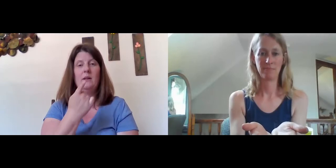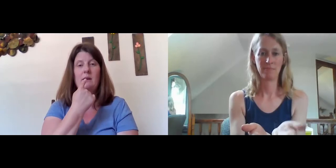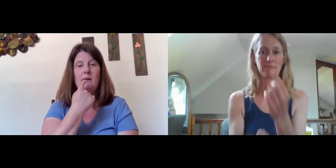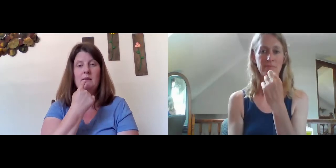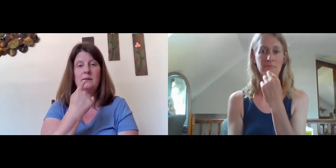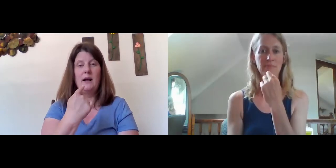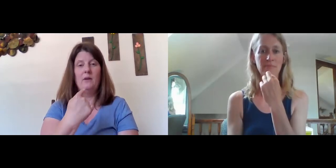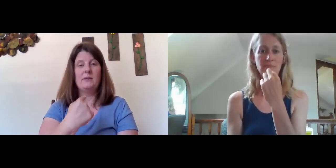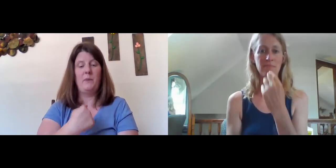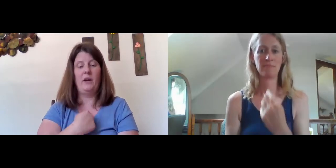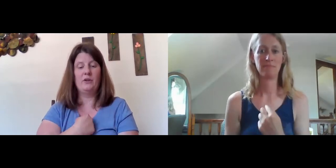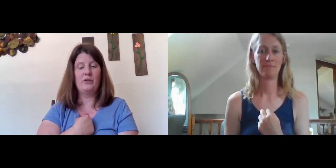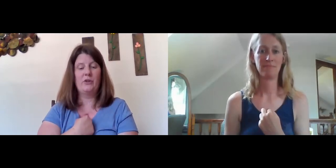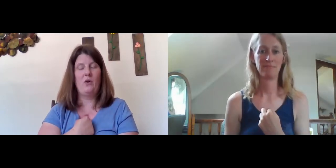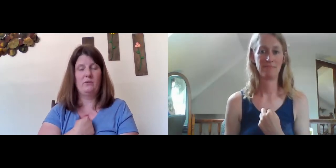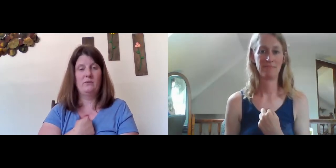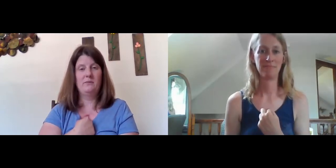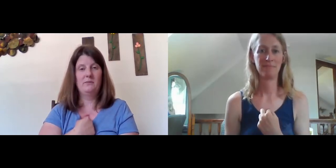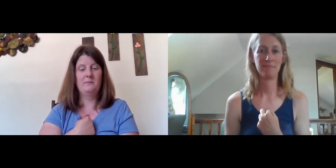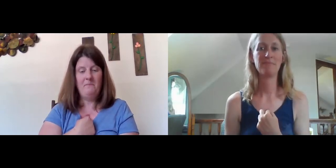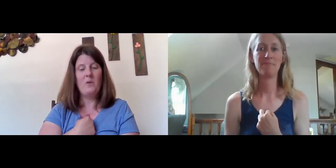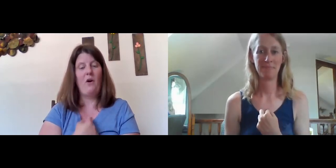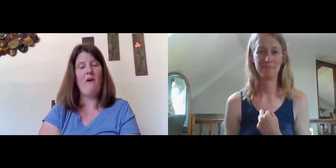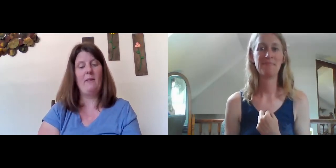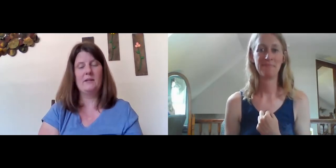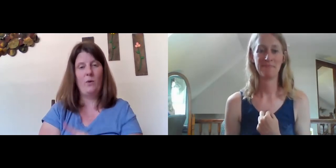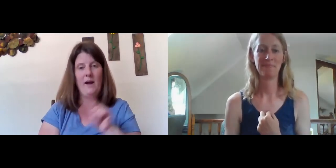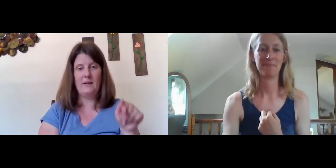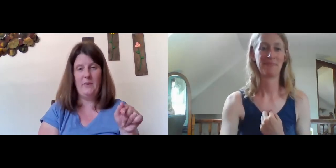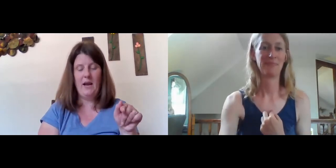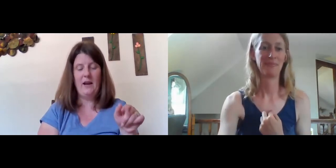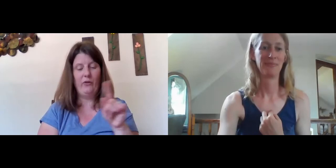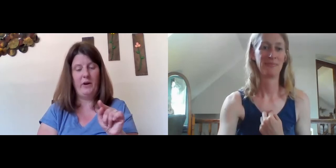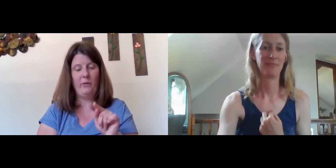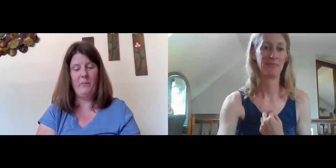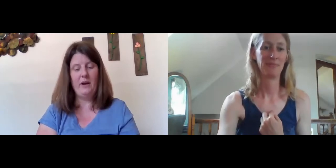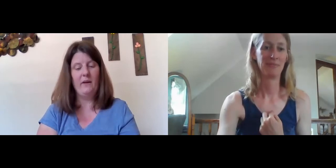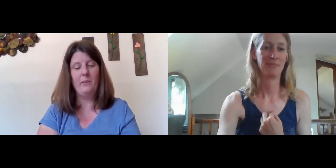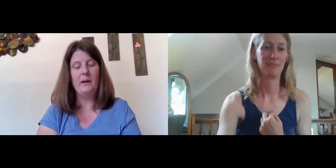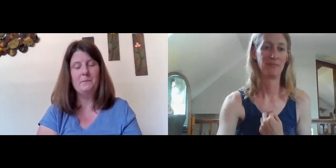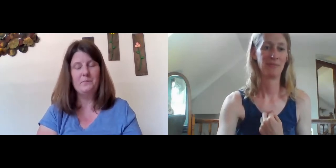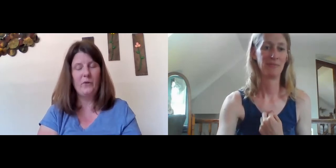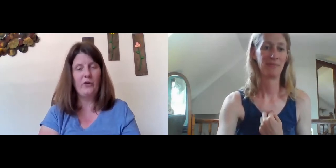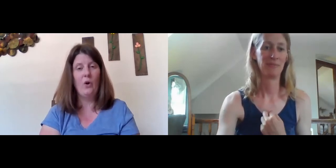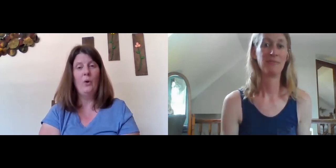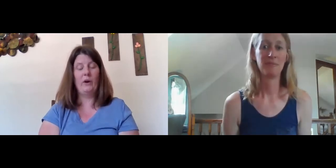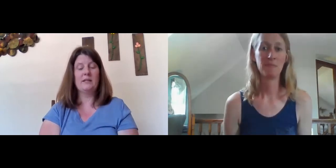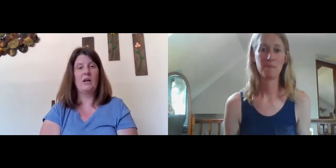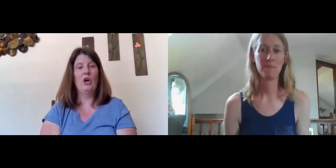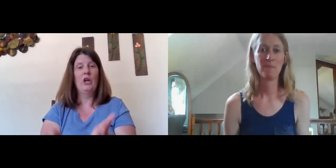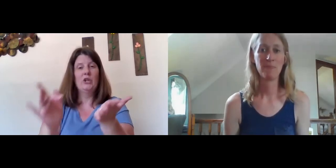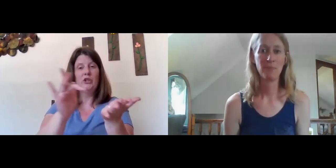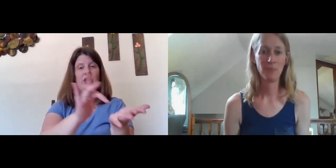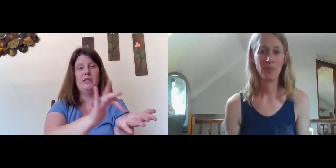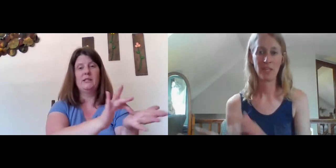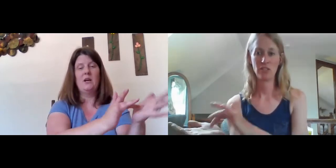Bible tells me so. All right, let's go back to the beginning so we can repeat a little bit. So we're going to